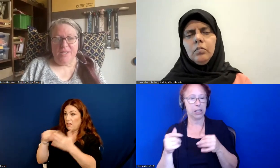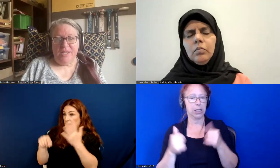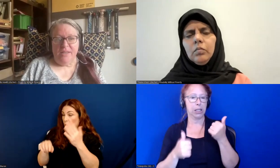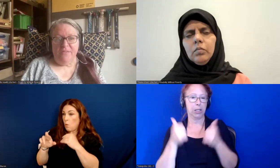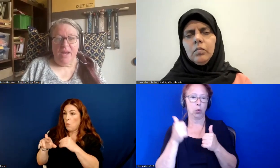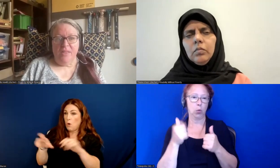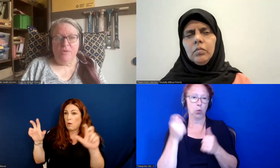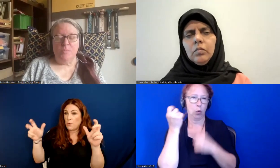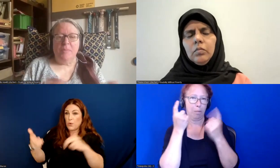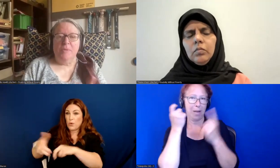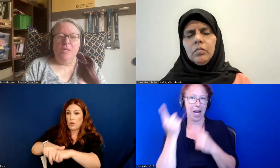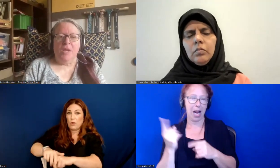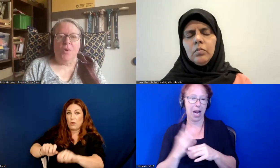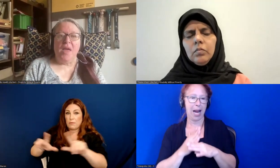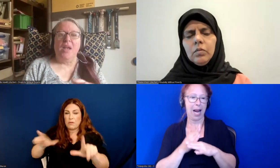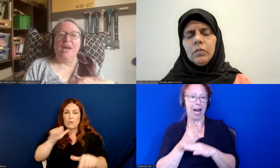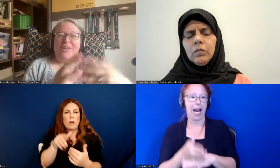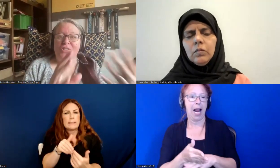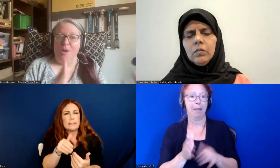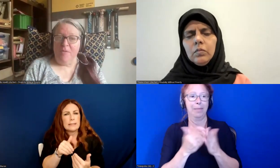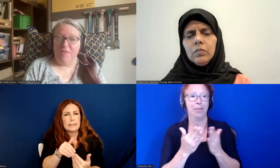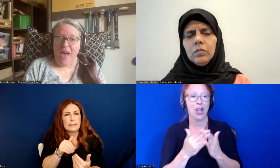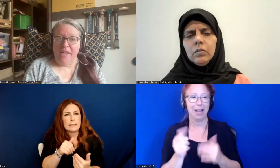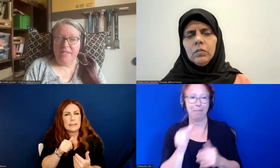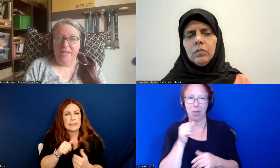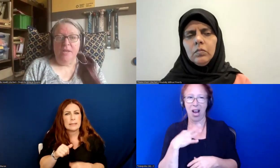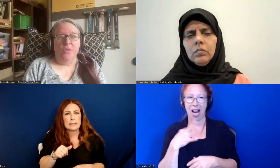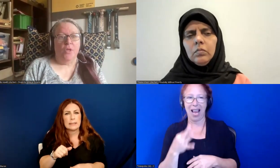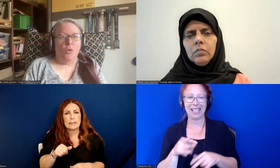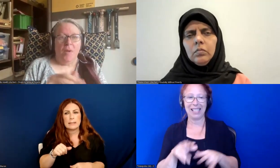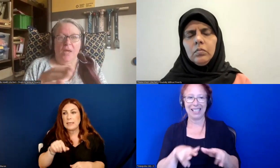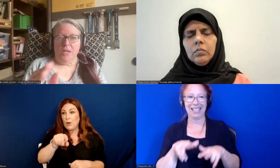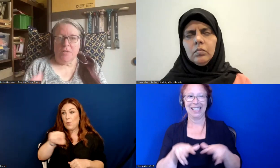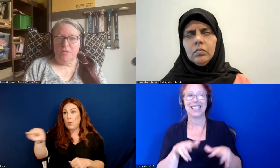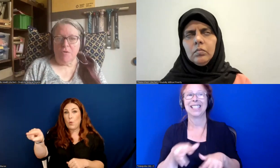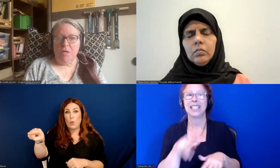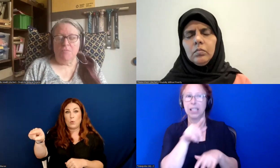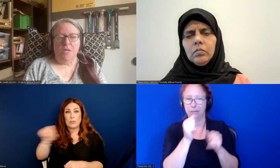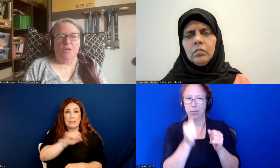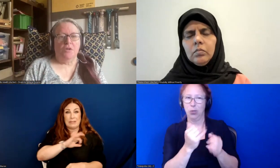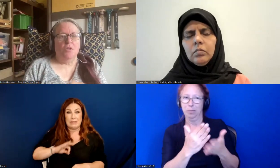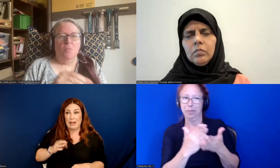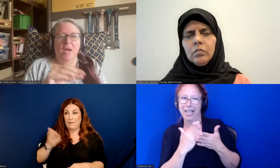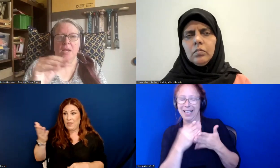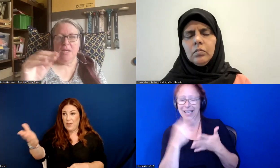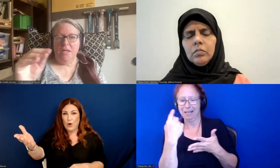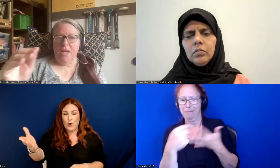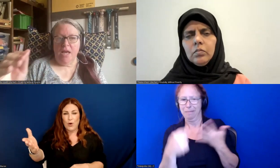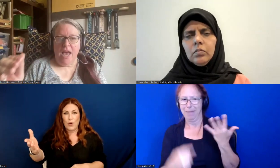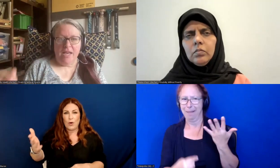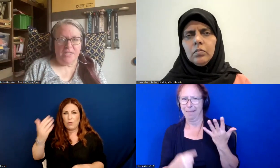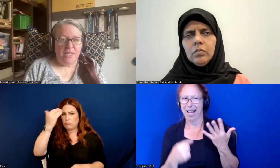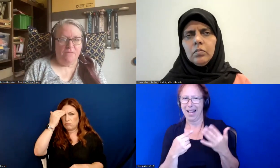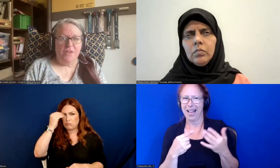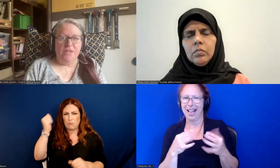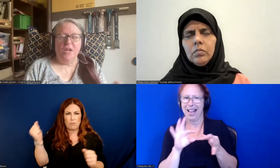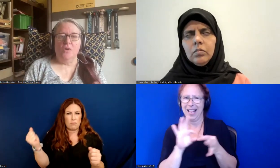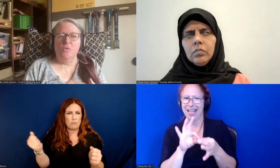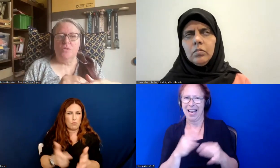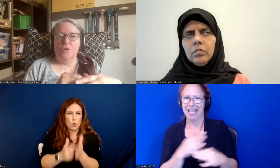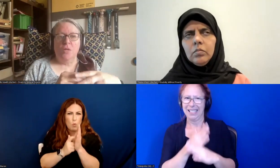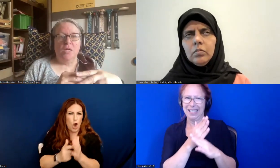That's not easy, right? And those people, they're not on top of that you may need a screen reader, you may need